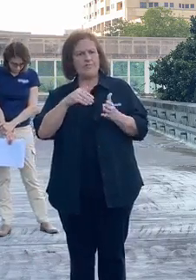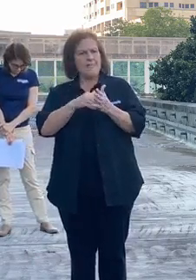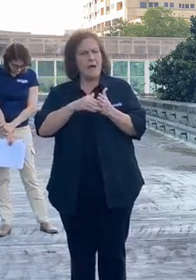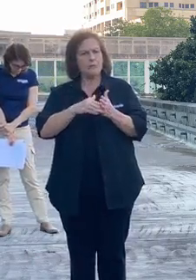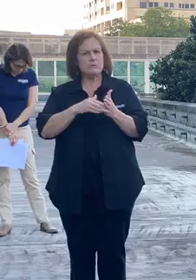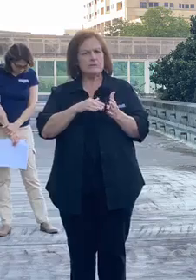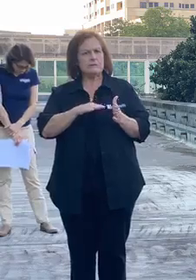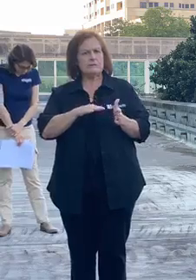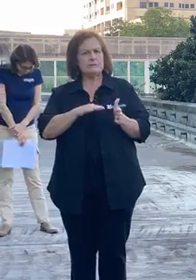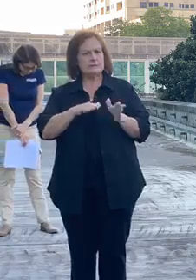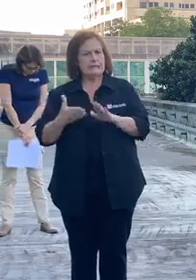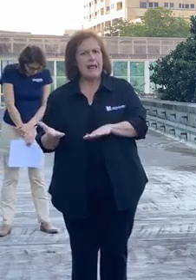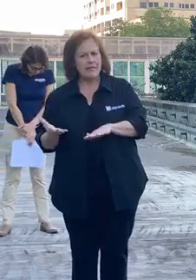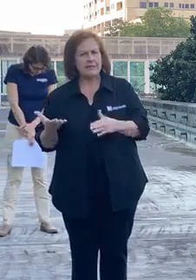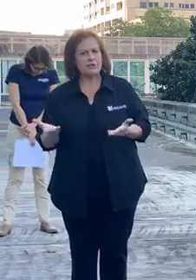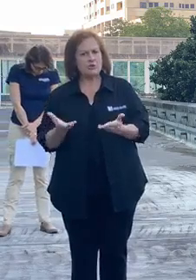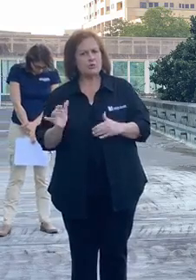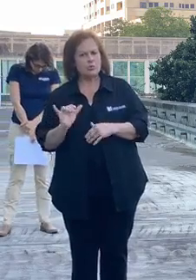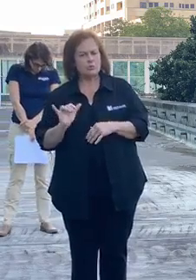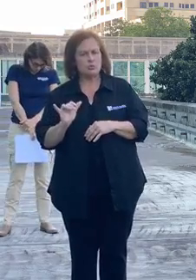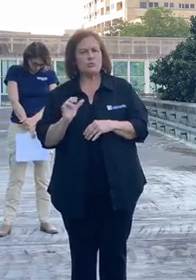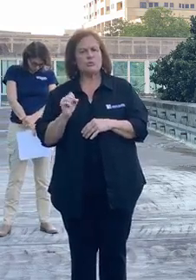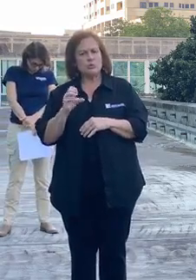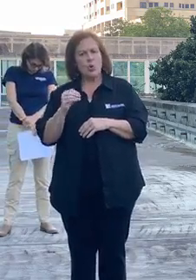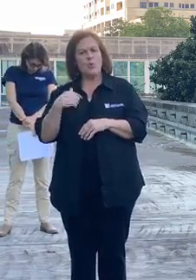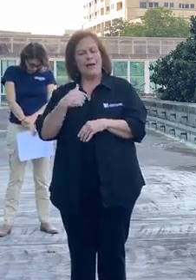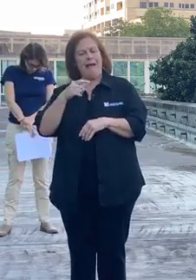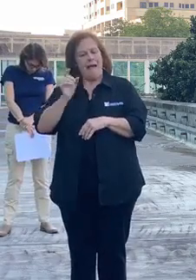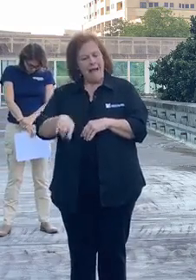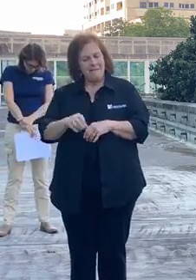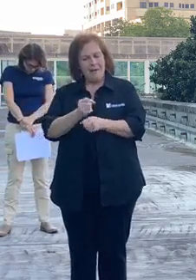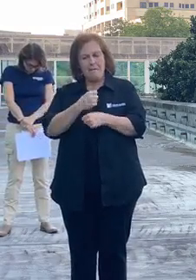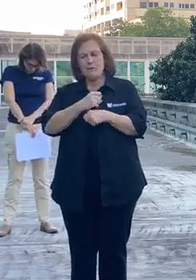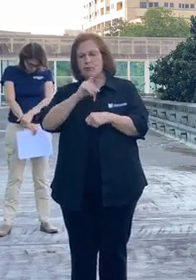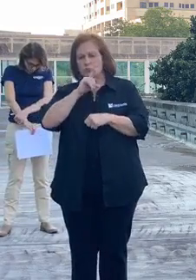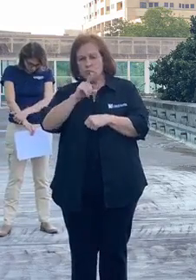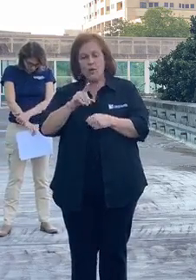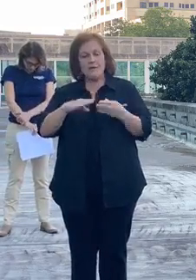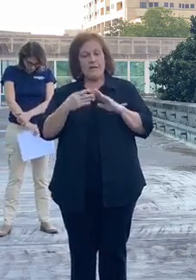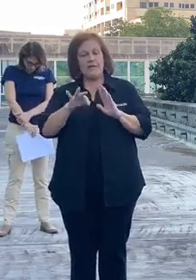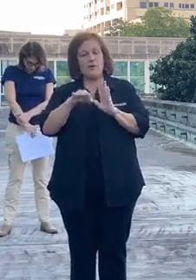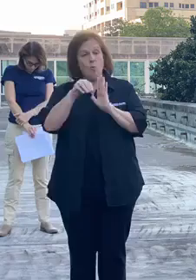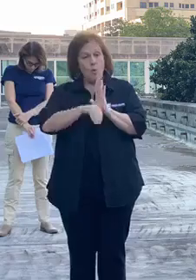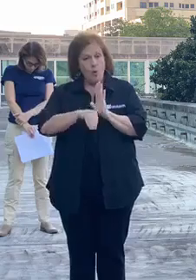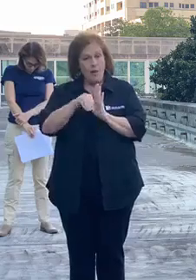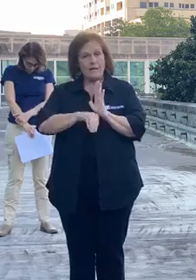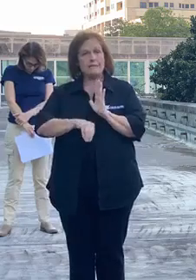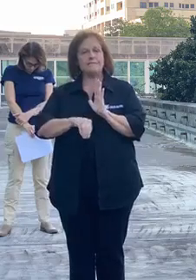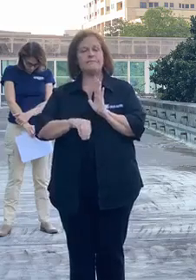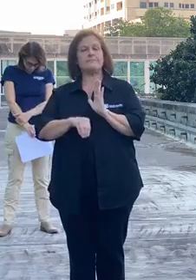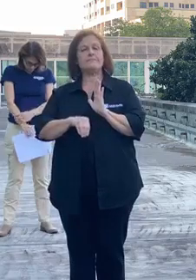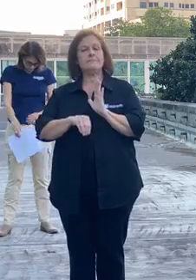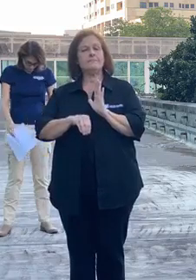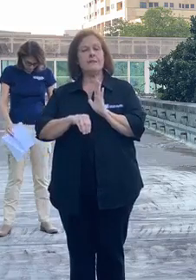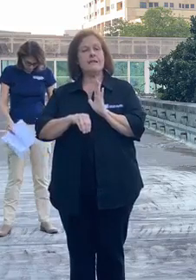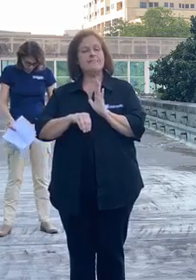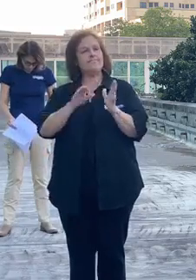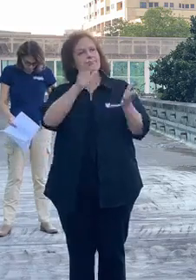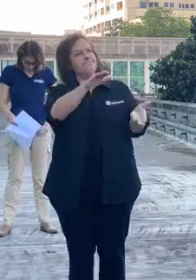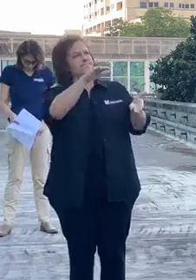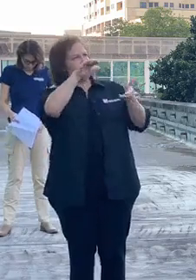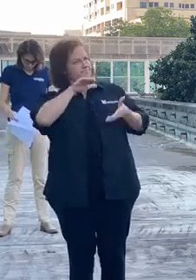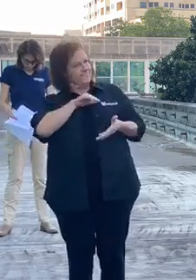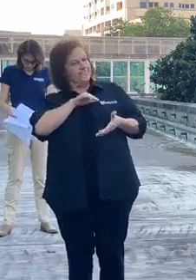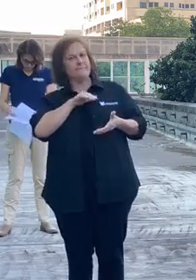people. So with that, we're going to make sure, and we have to make sure, that the city of New Orleans gets her fair